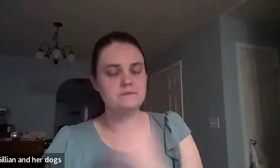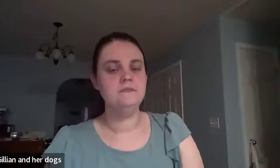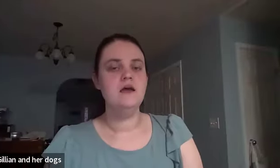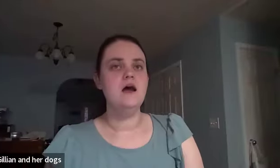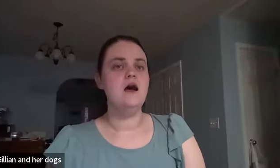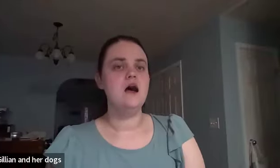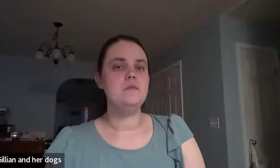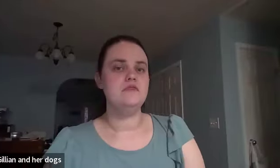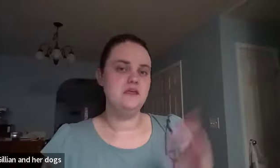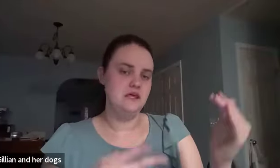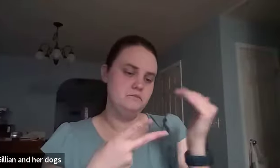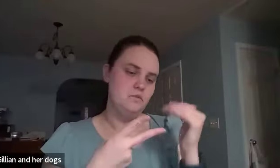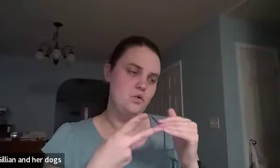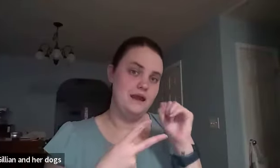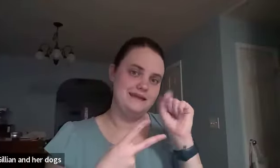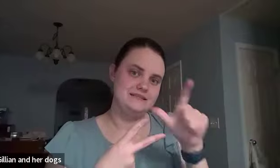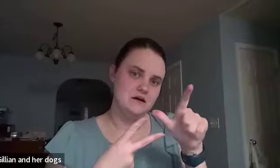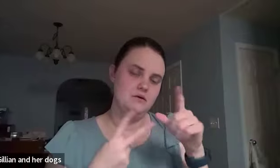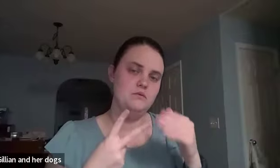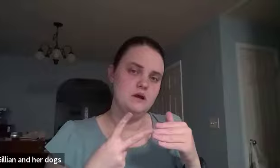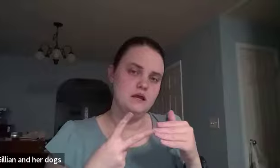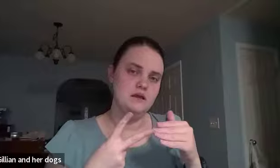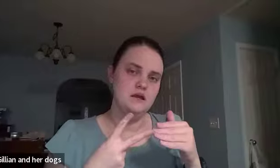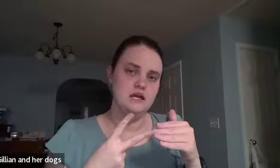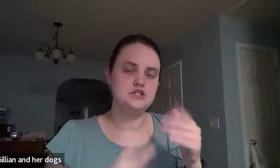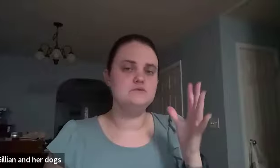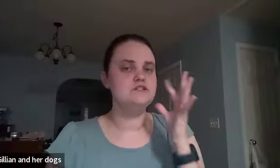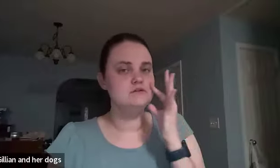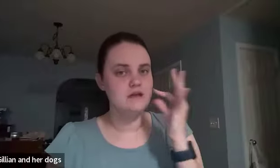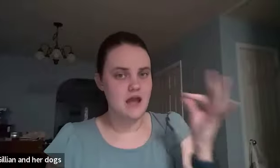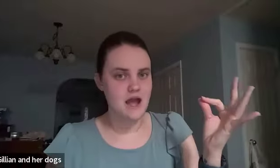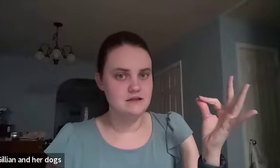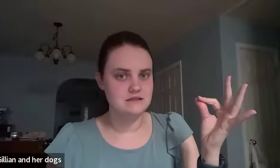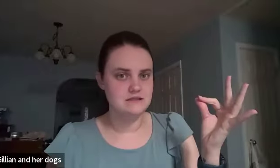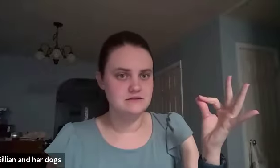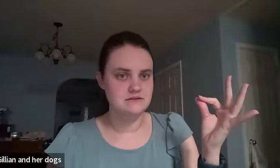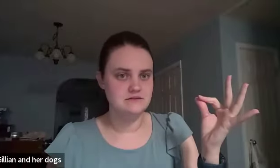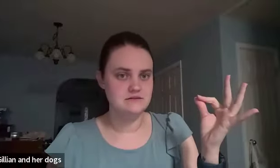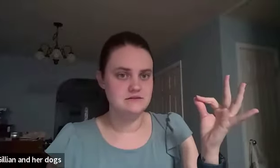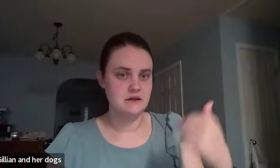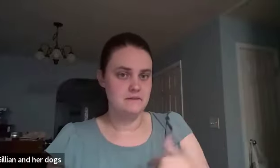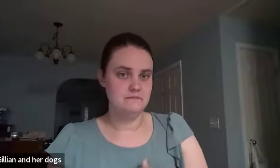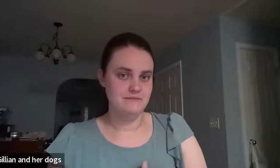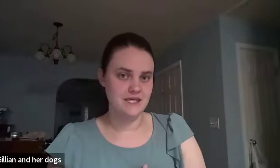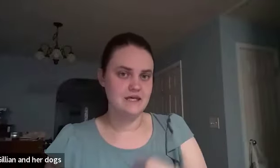Okay. The more ASL way is you would do cats,